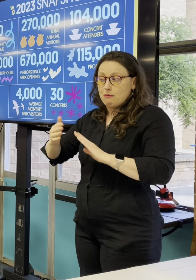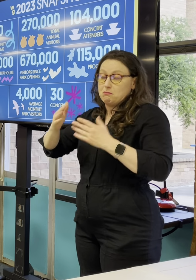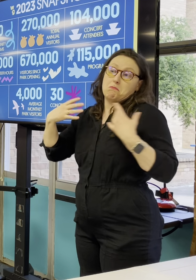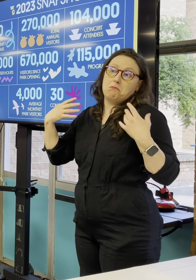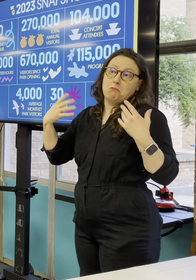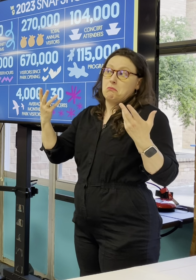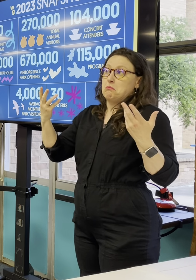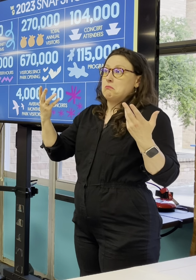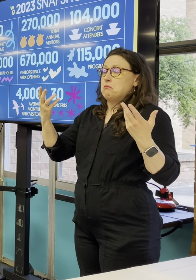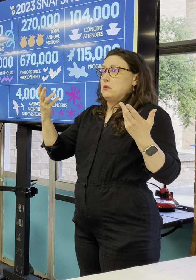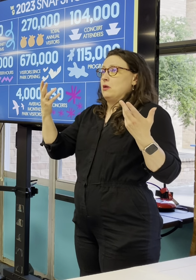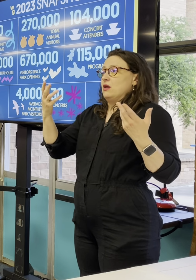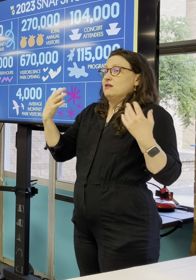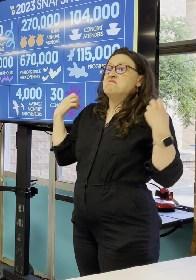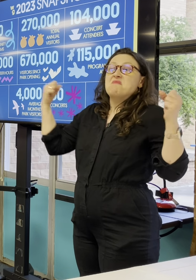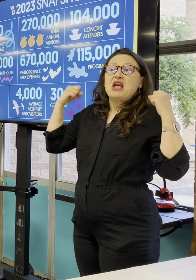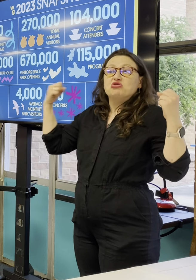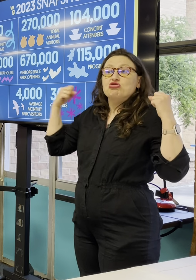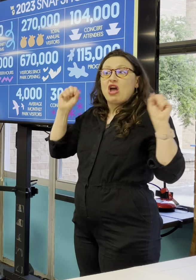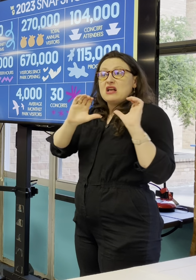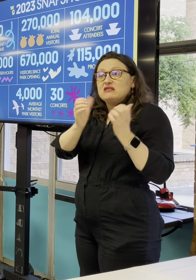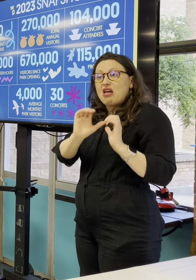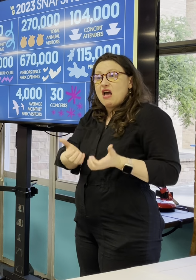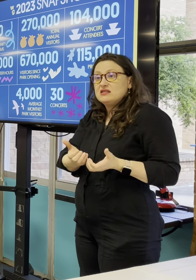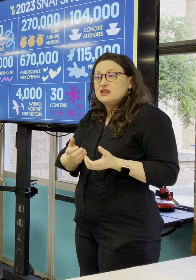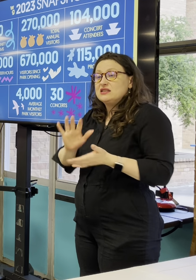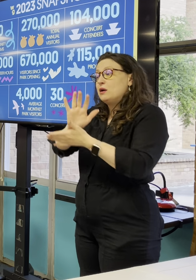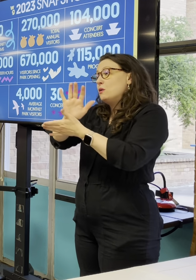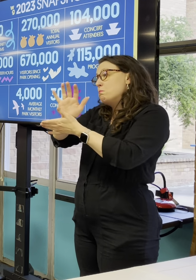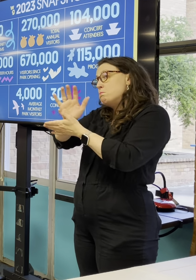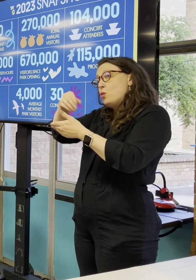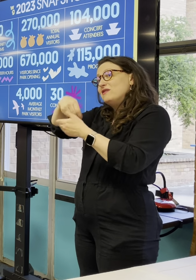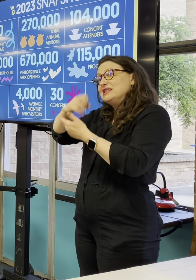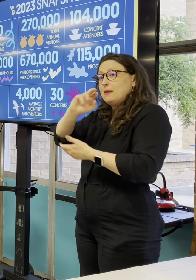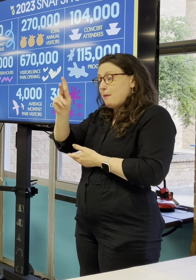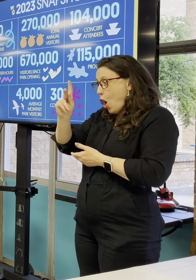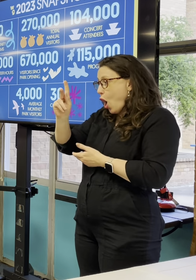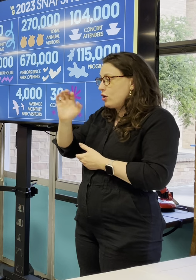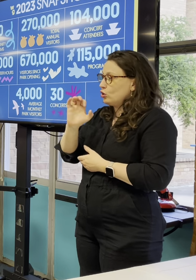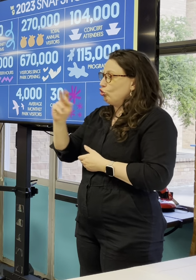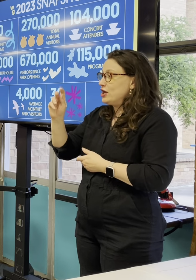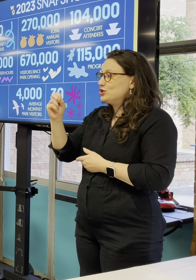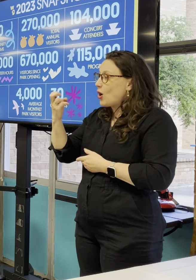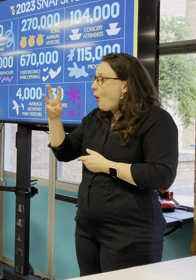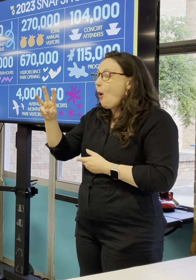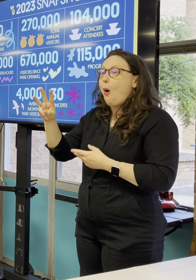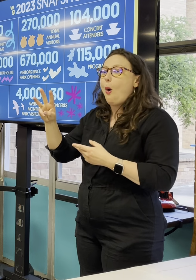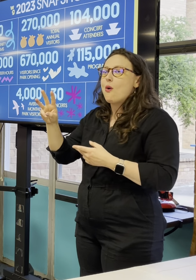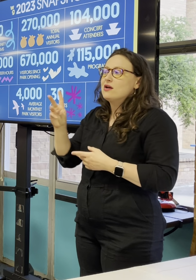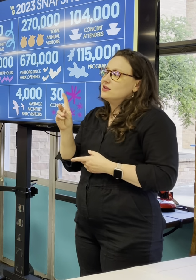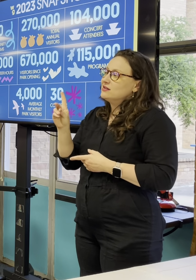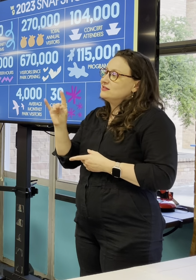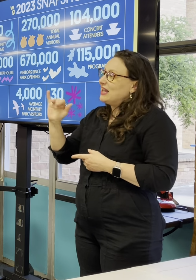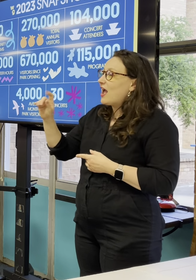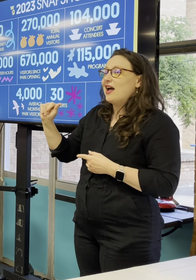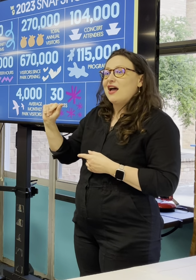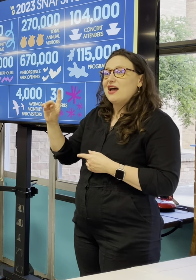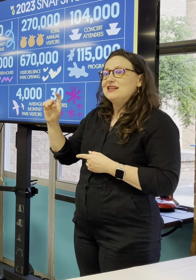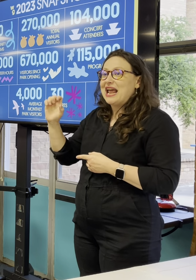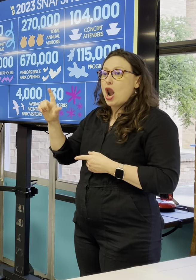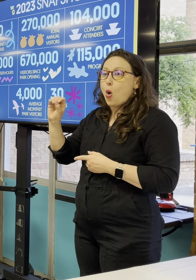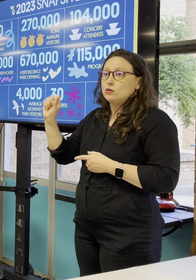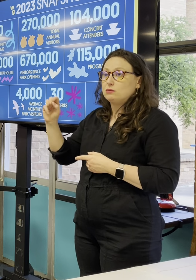fitness classes, movies in the park, creek show, Dia de los Muertos that we do every year. We